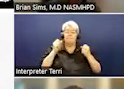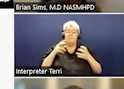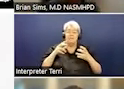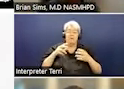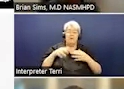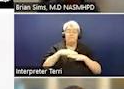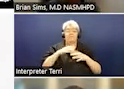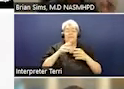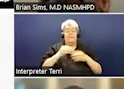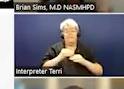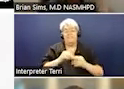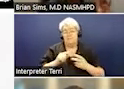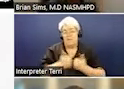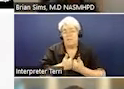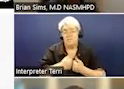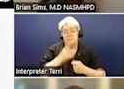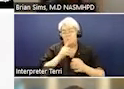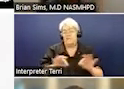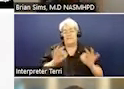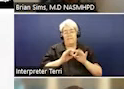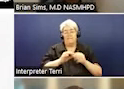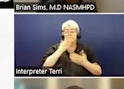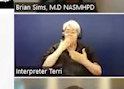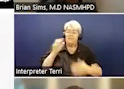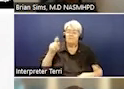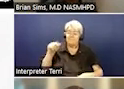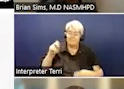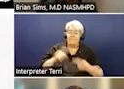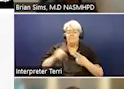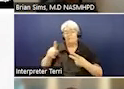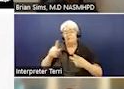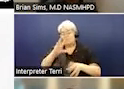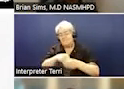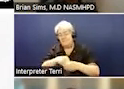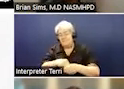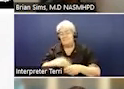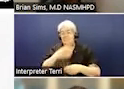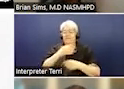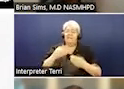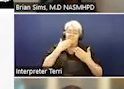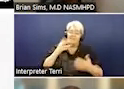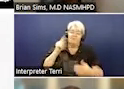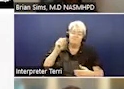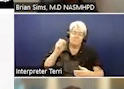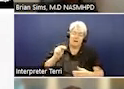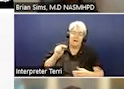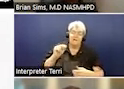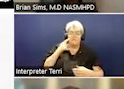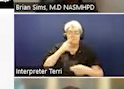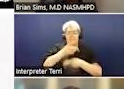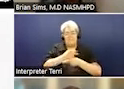limits and challenges are really the key. So thank you, Stephanie, for your gracious participation. Thank you, Tom, for keeping Thanks, it Tom.